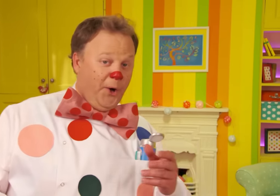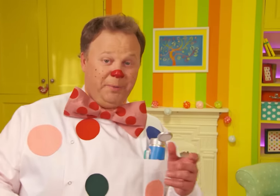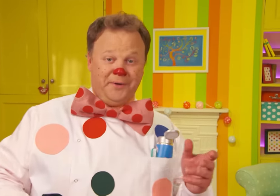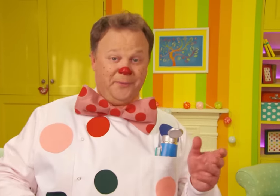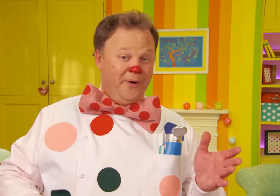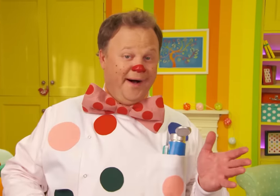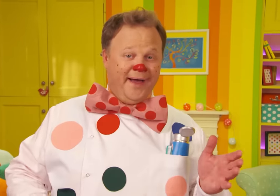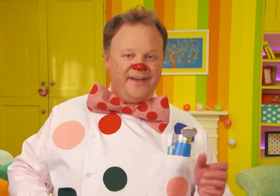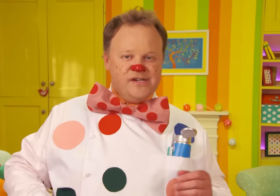Open wide.